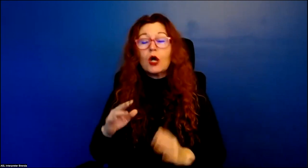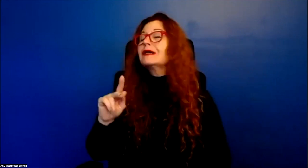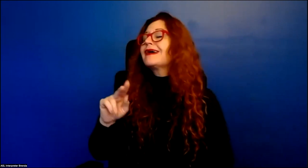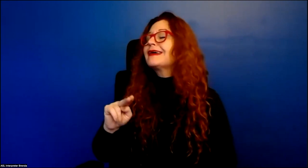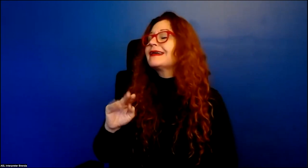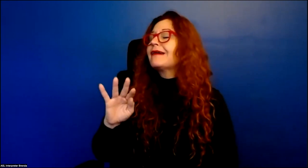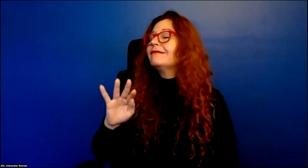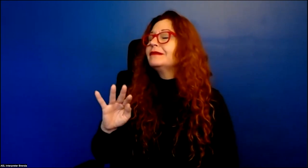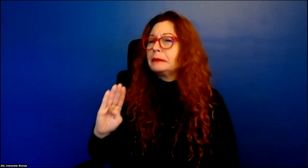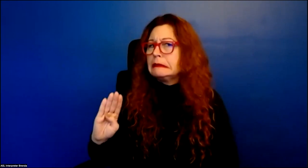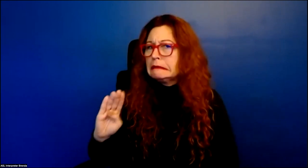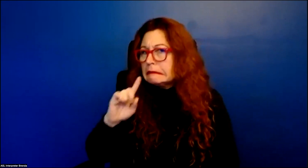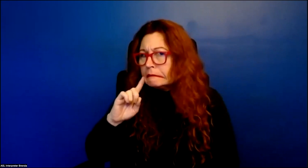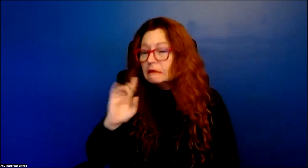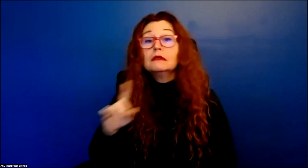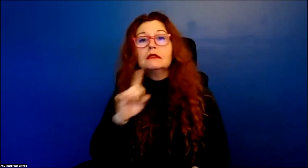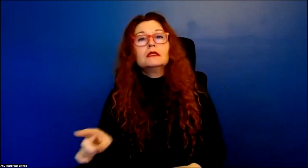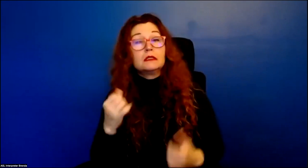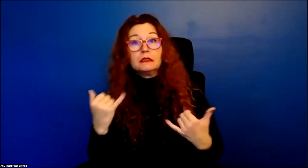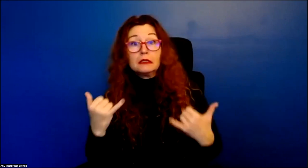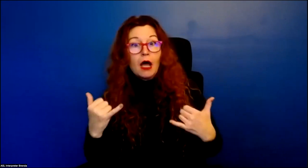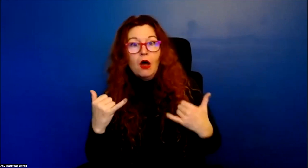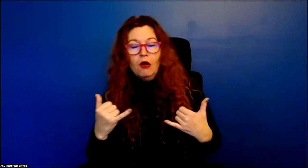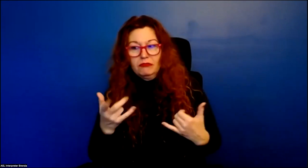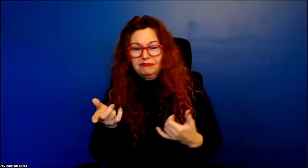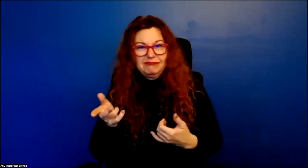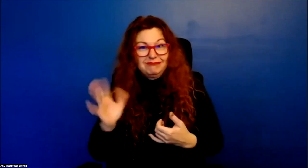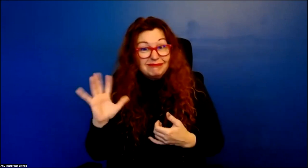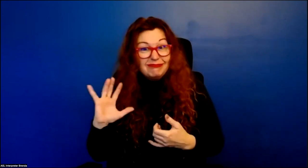out to Joseph and, about the iPhone.